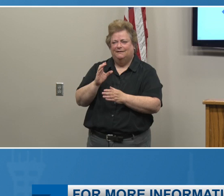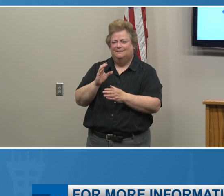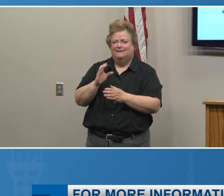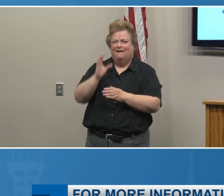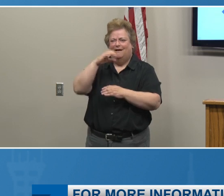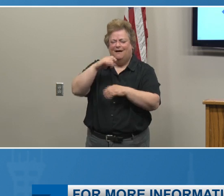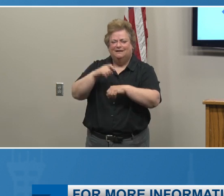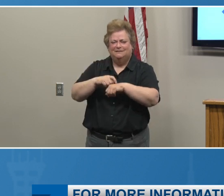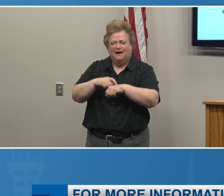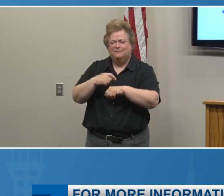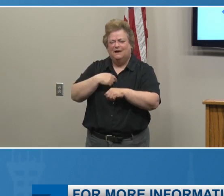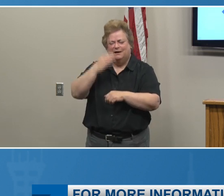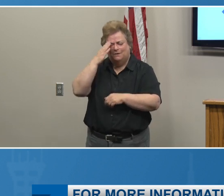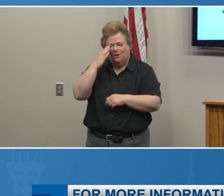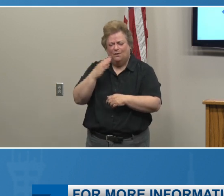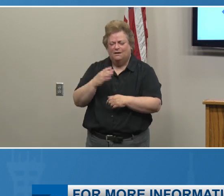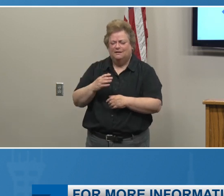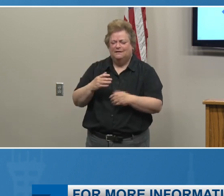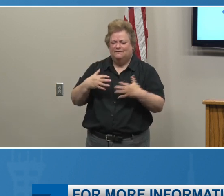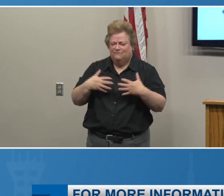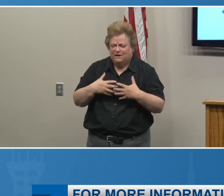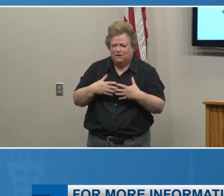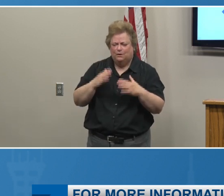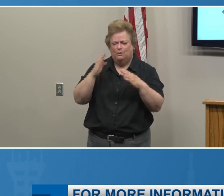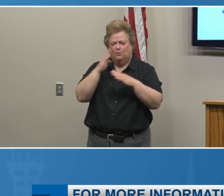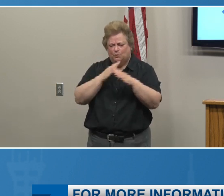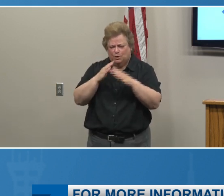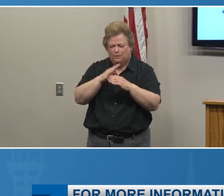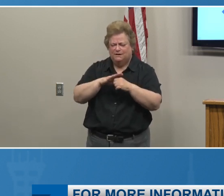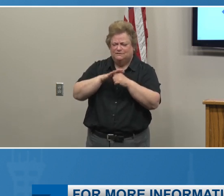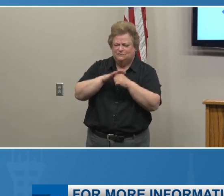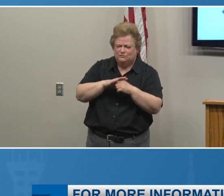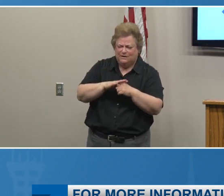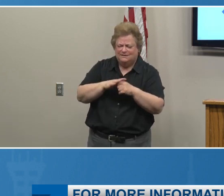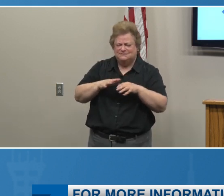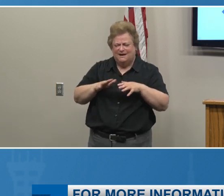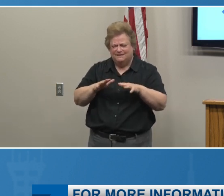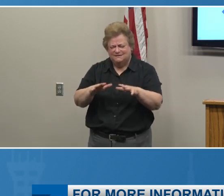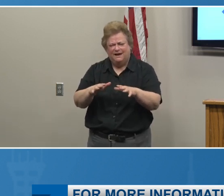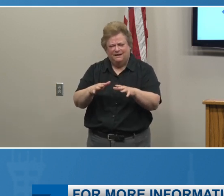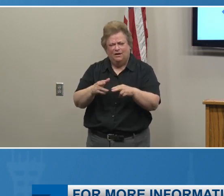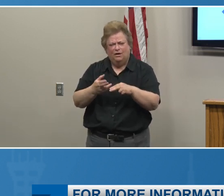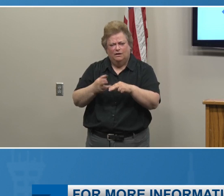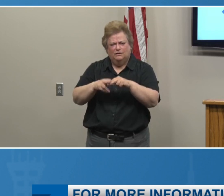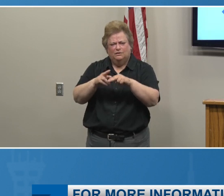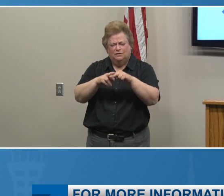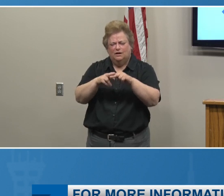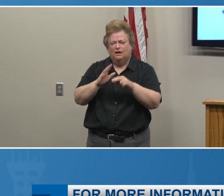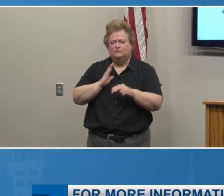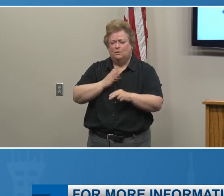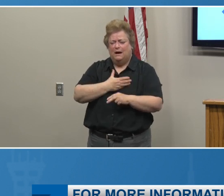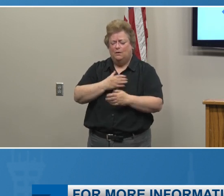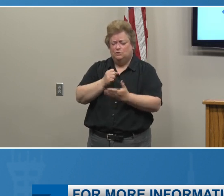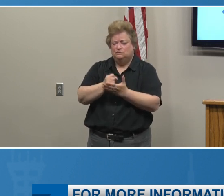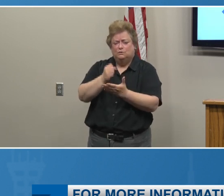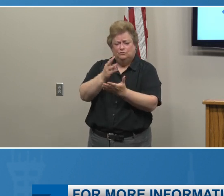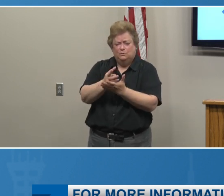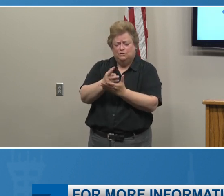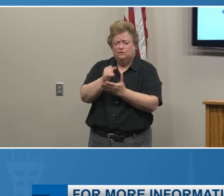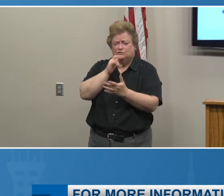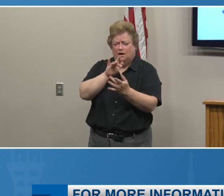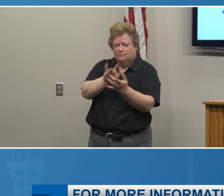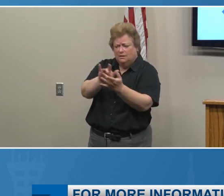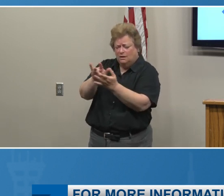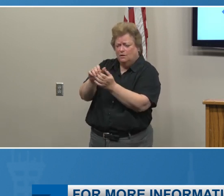bring about fear worry stress and anxiety our school counselors and our school social workers are reaching out to our